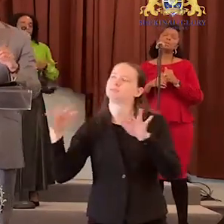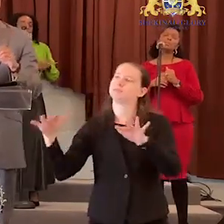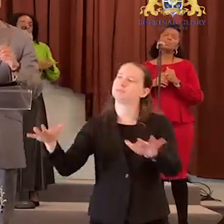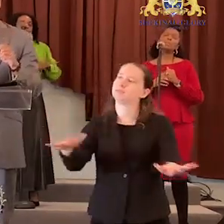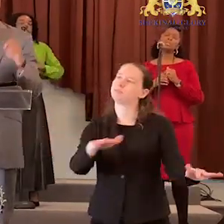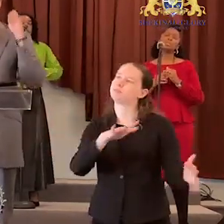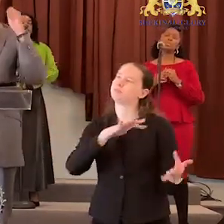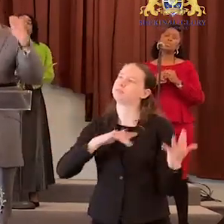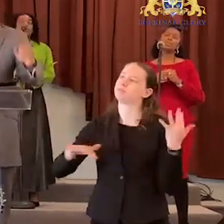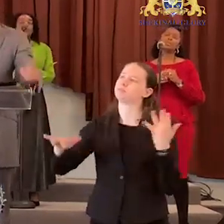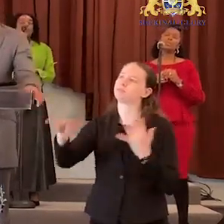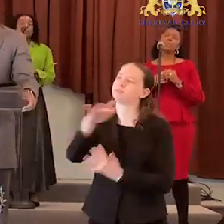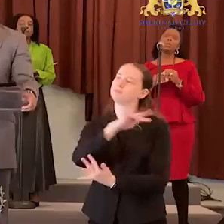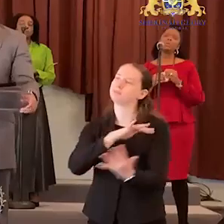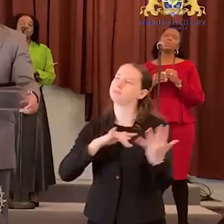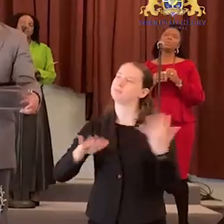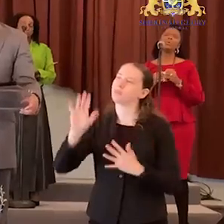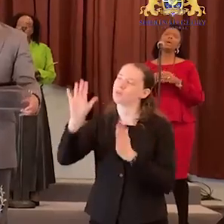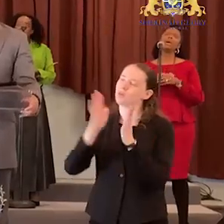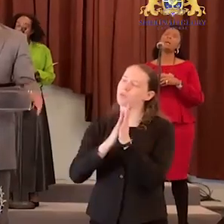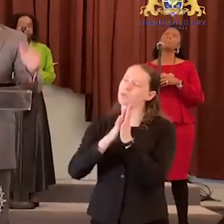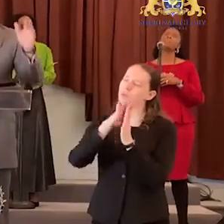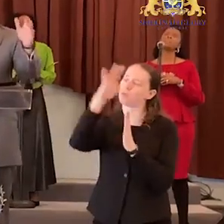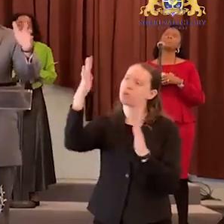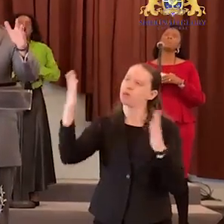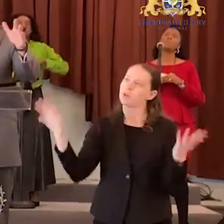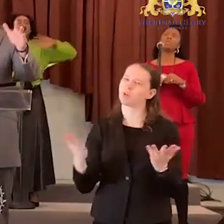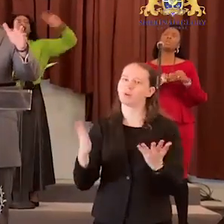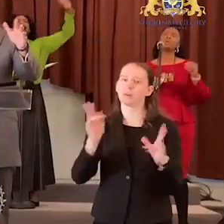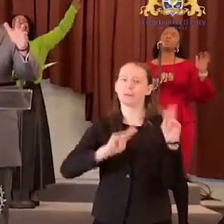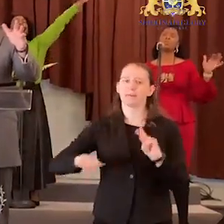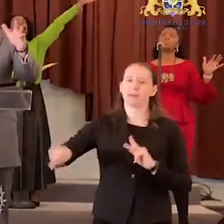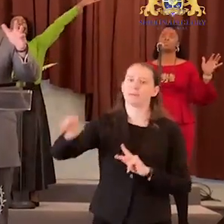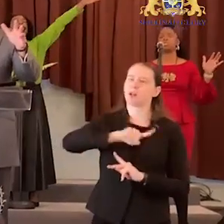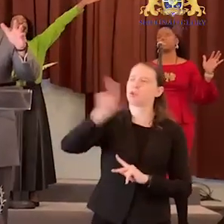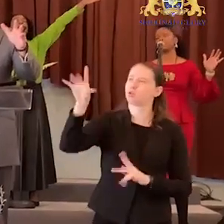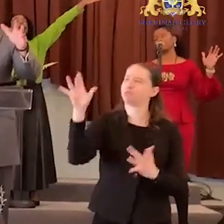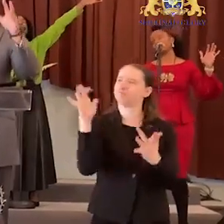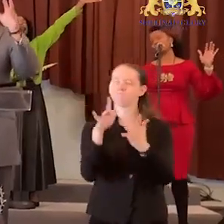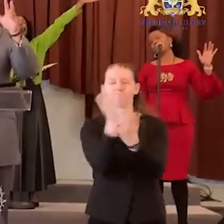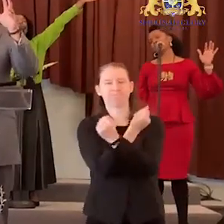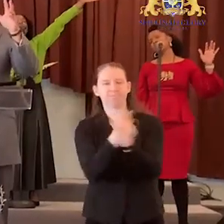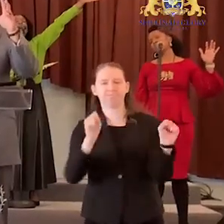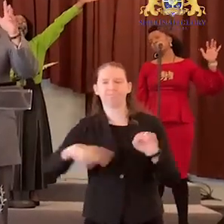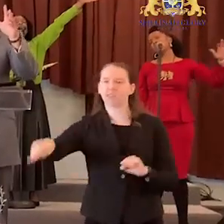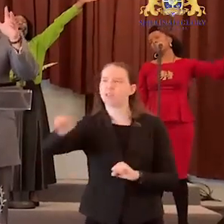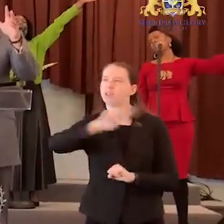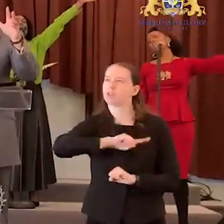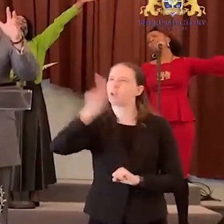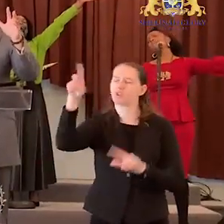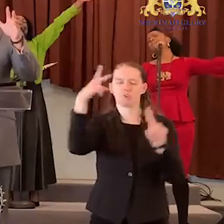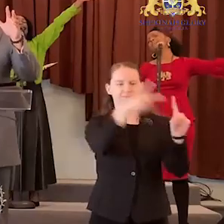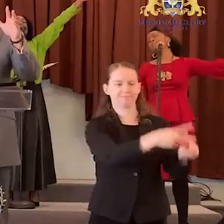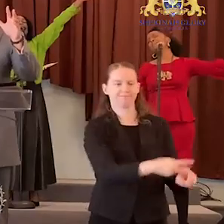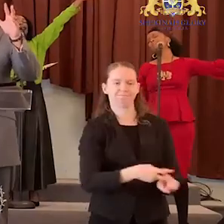revealed. Deliver Your people now. Stretch out Your hand toward them. Lift them up where they